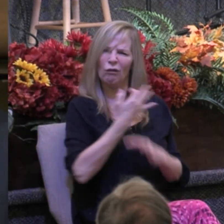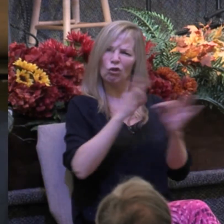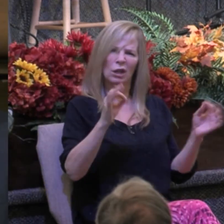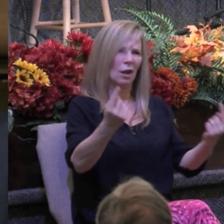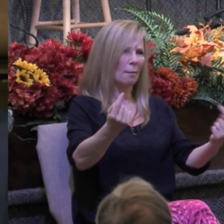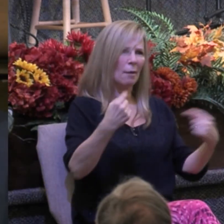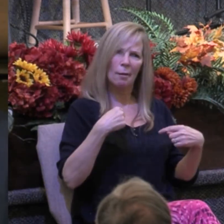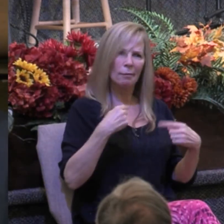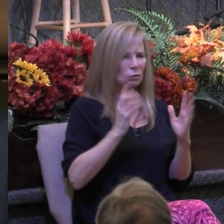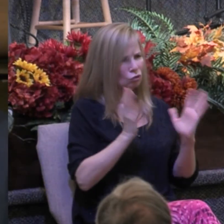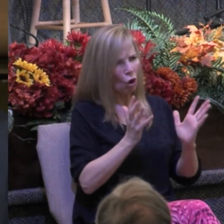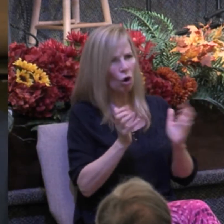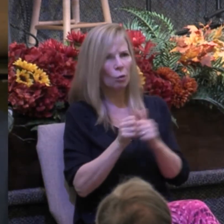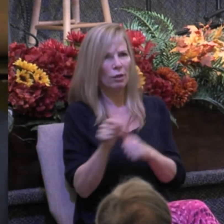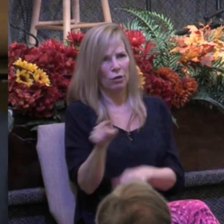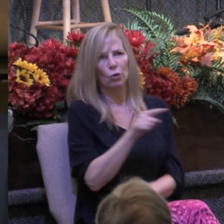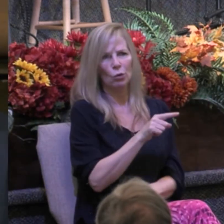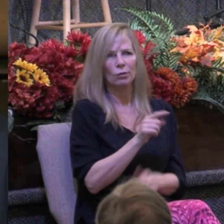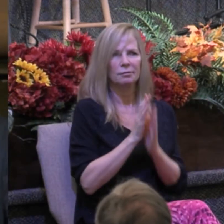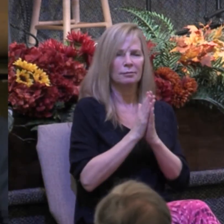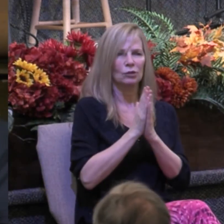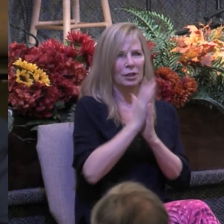and they'll talk to you. Let's pray.